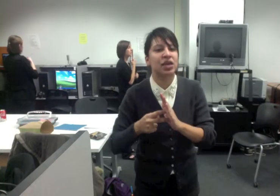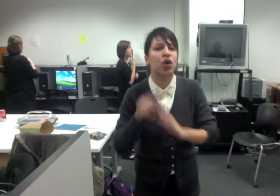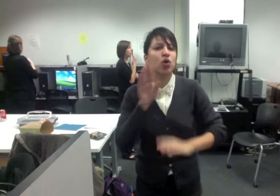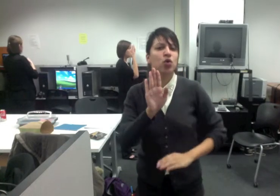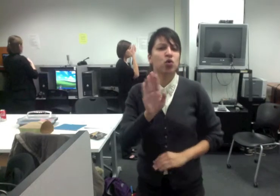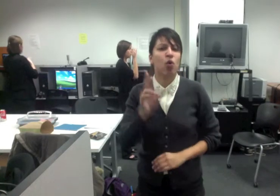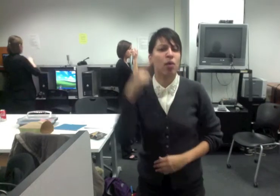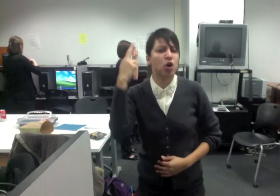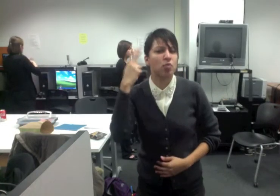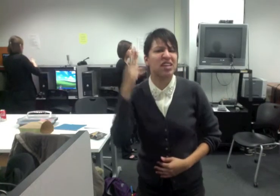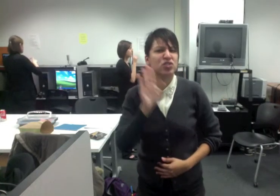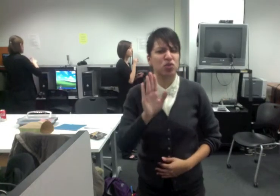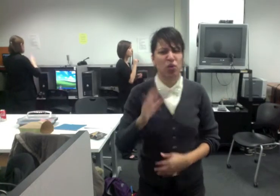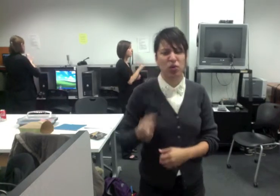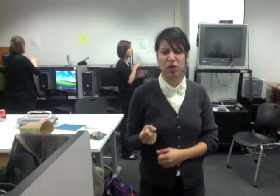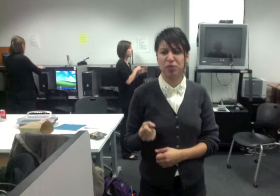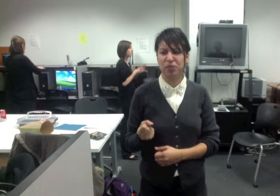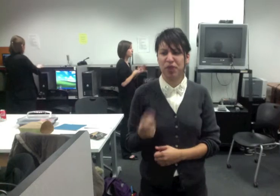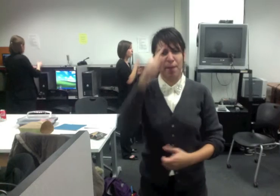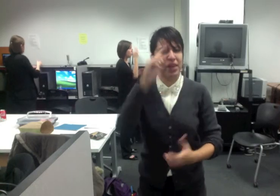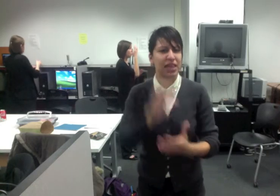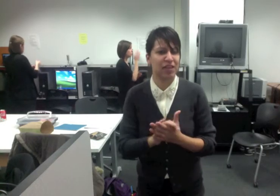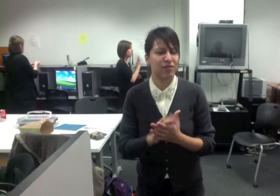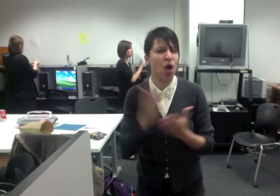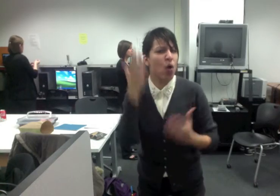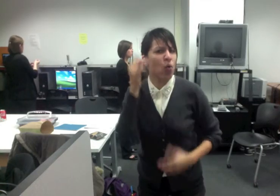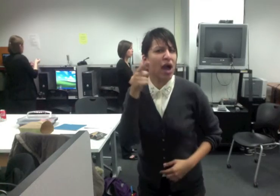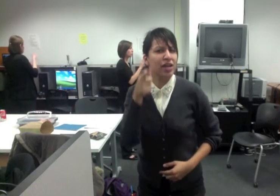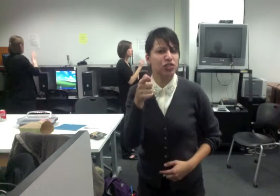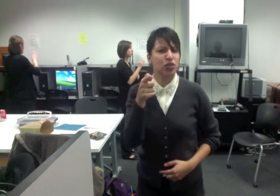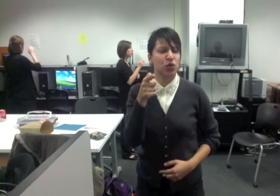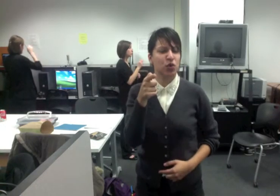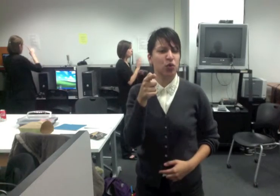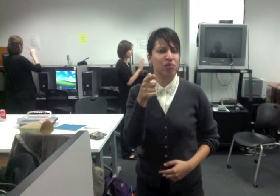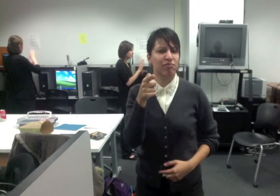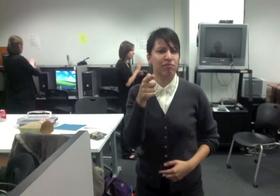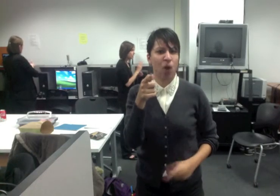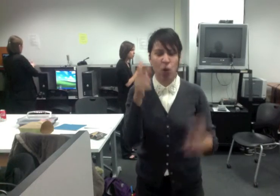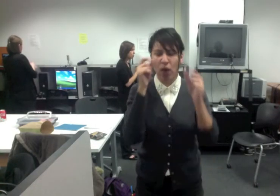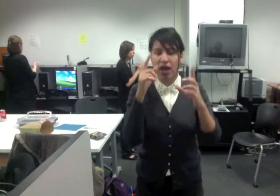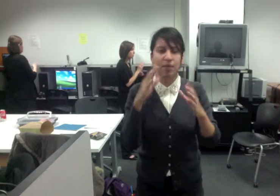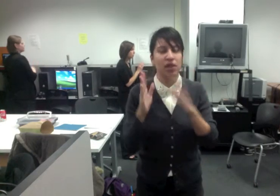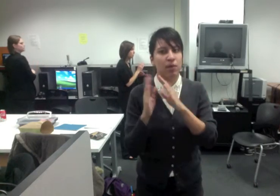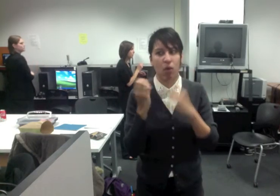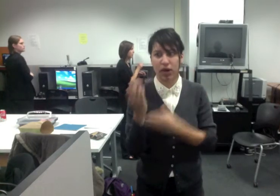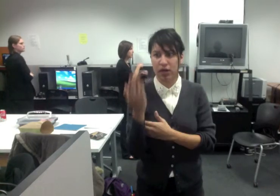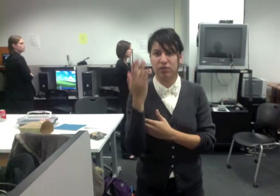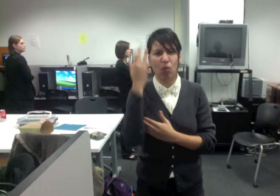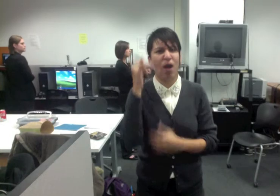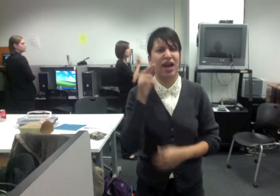your organization exist? Why do you get out of bed in the morning? And why should anyone care?